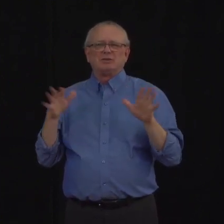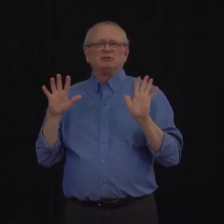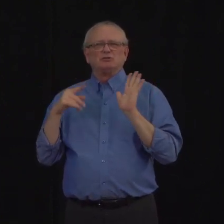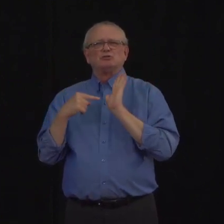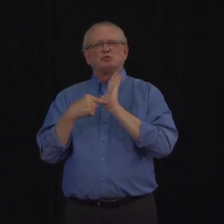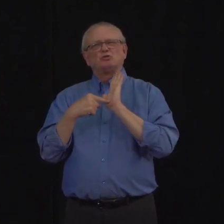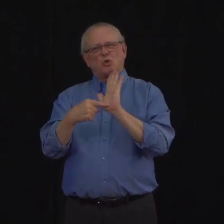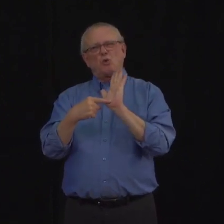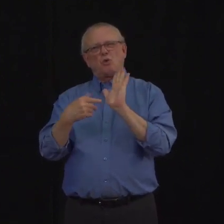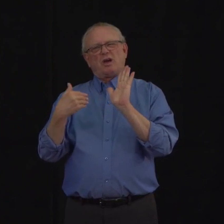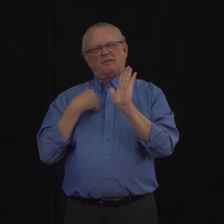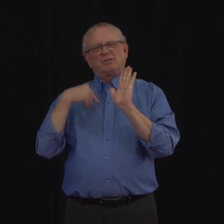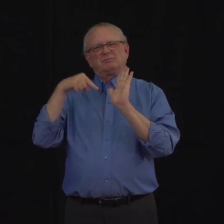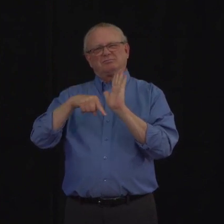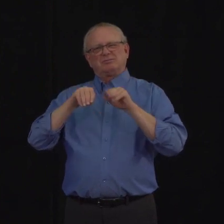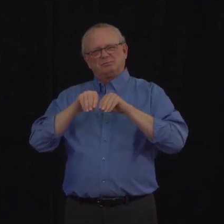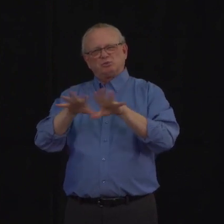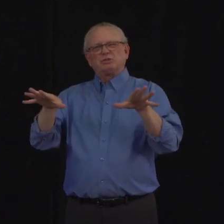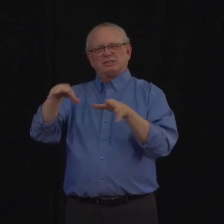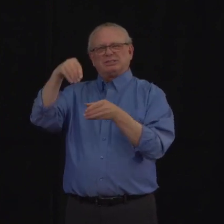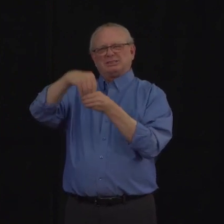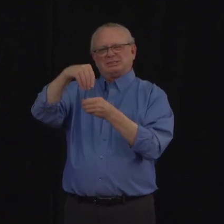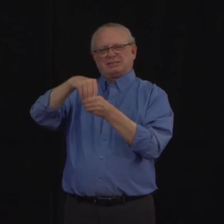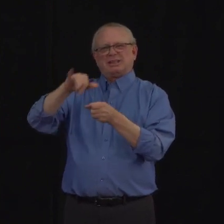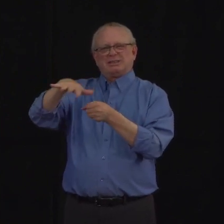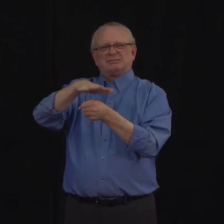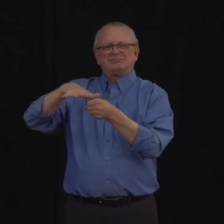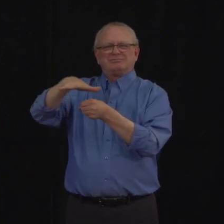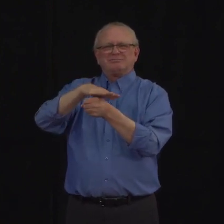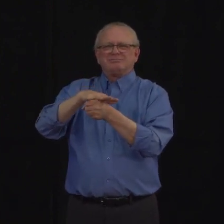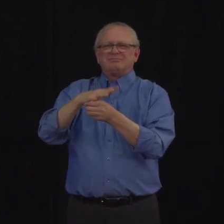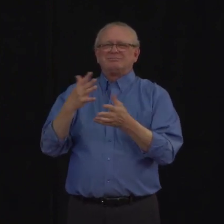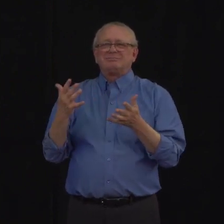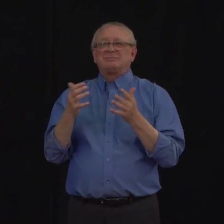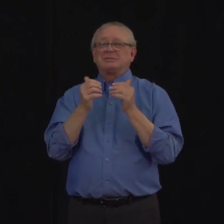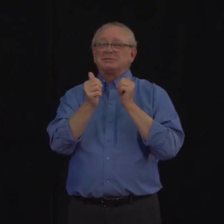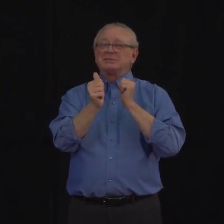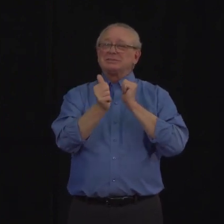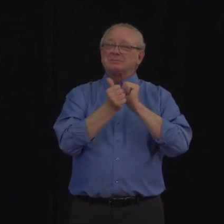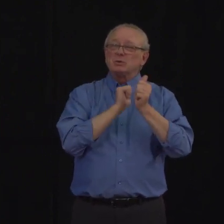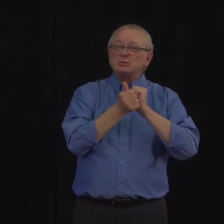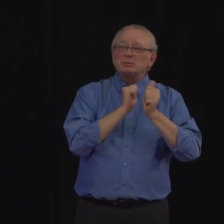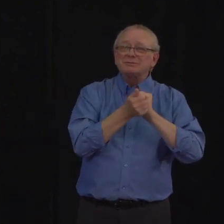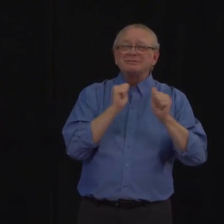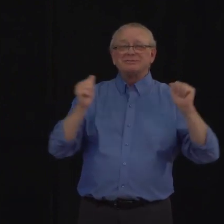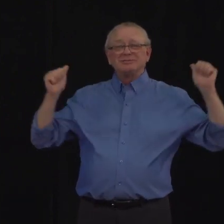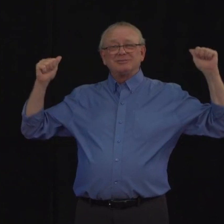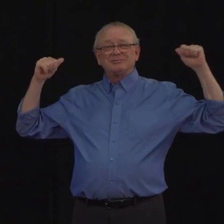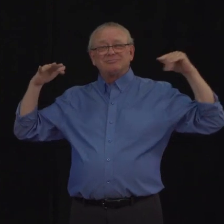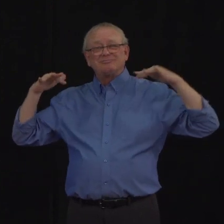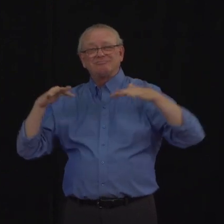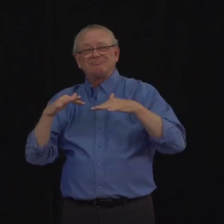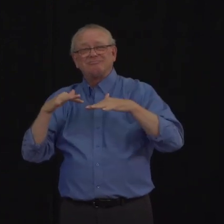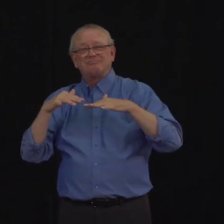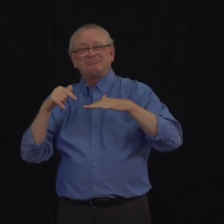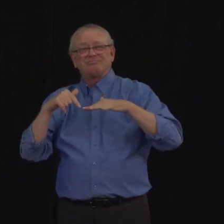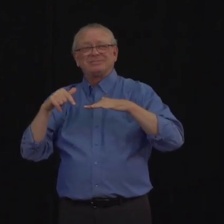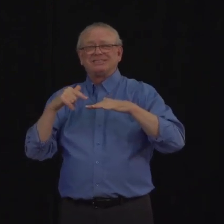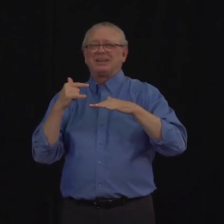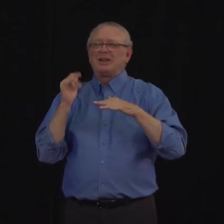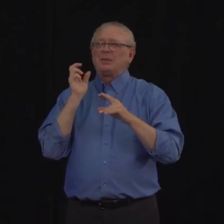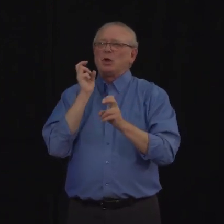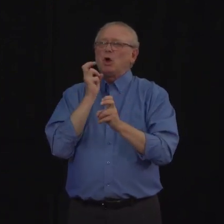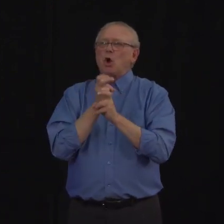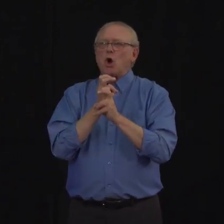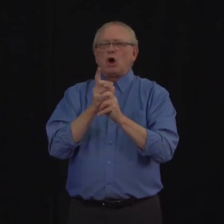And again, with sports, it's more about the kind of the group of people that are getting together and where it's difficult to maintain distancing. Having